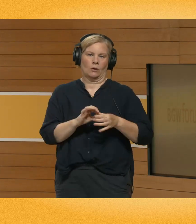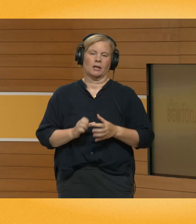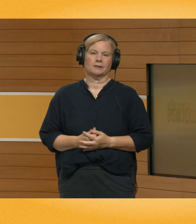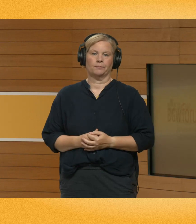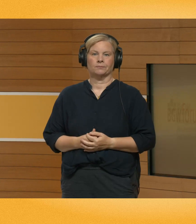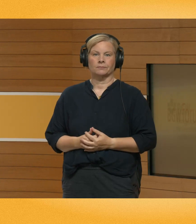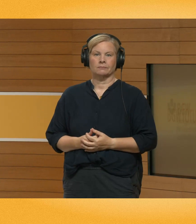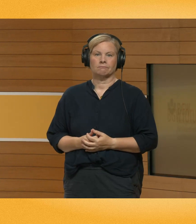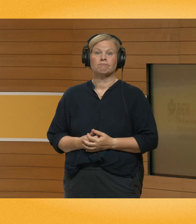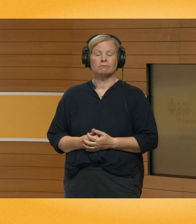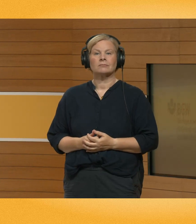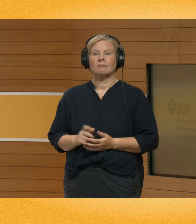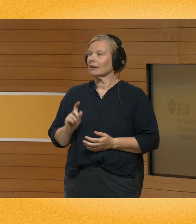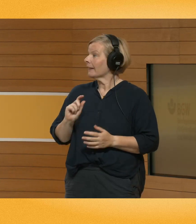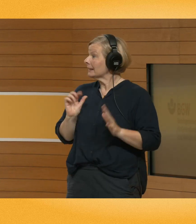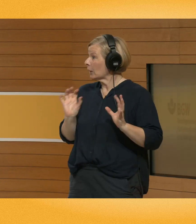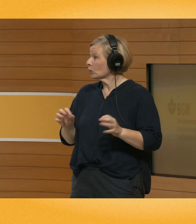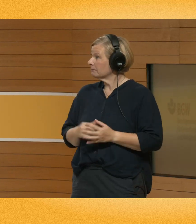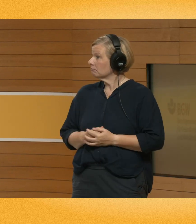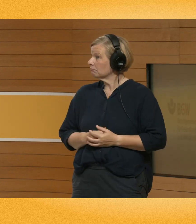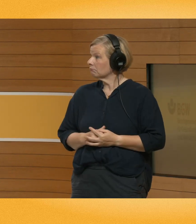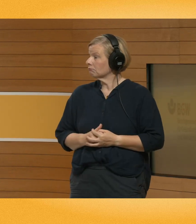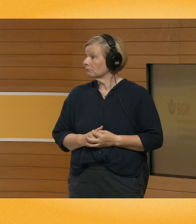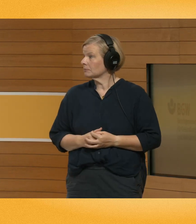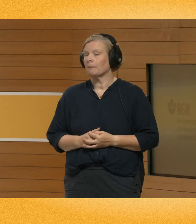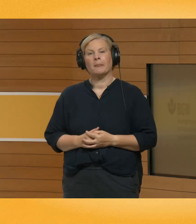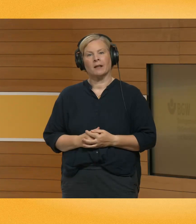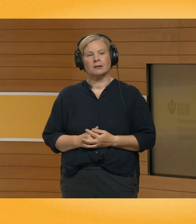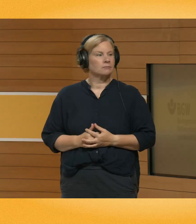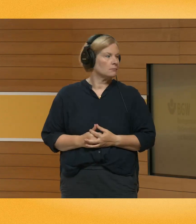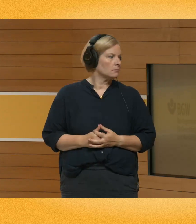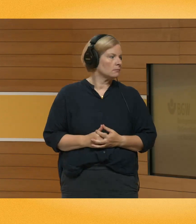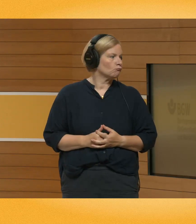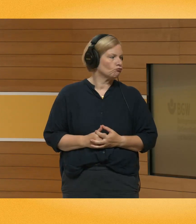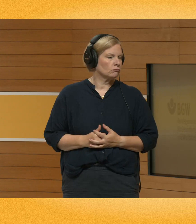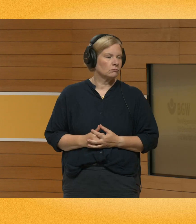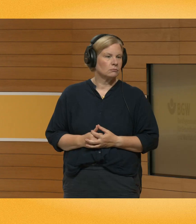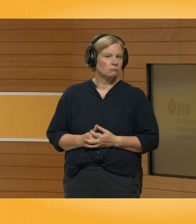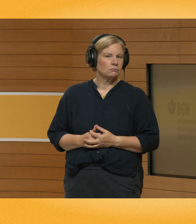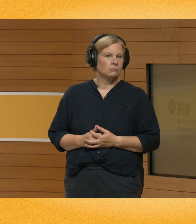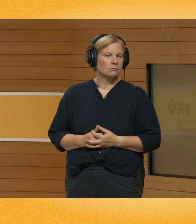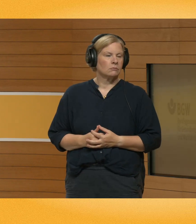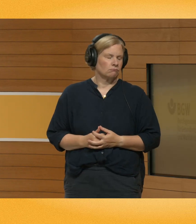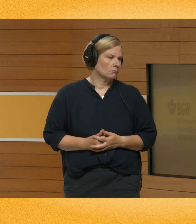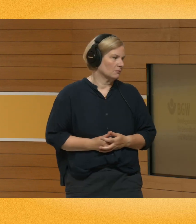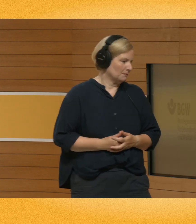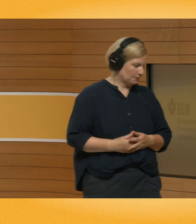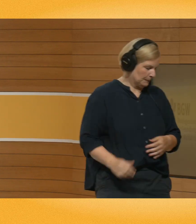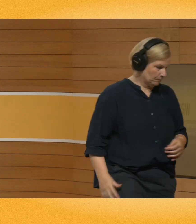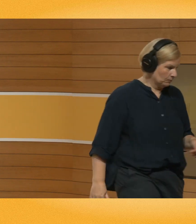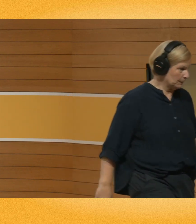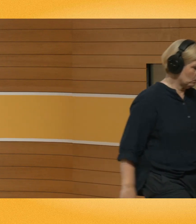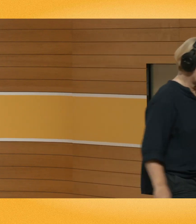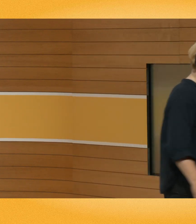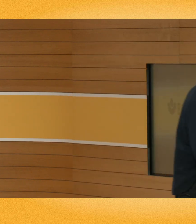We already addressed it, we touched upon it. I want to look a little bit more on the impact of the COVID pandemic.